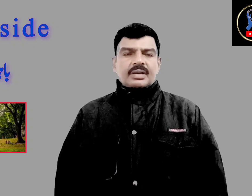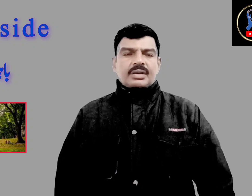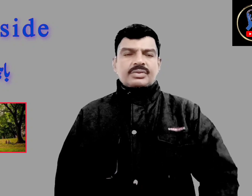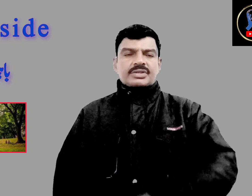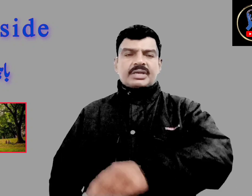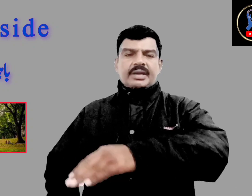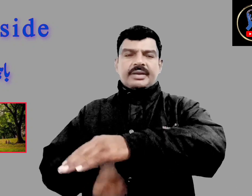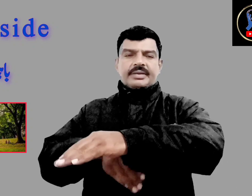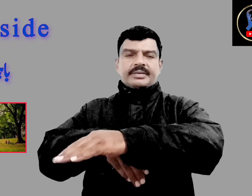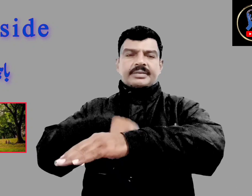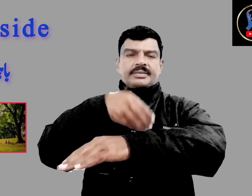outside,